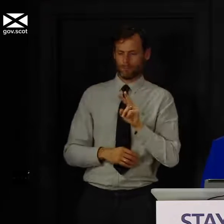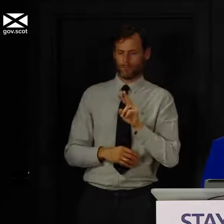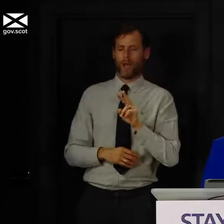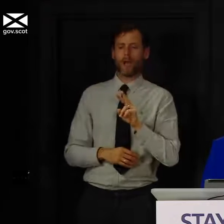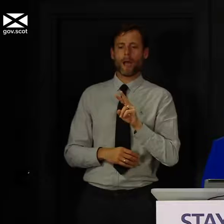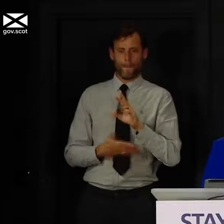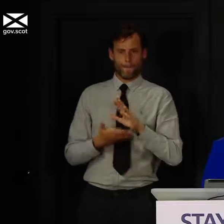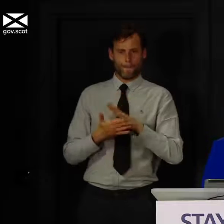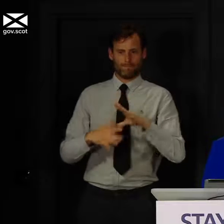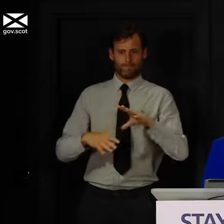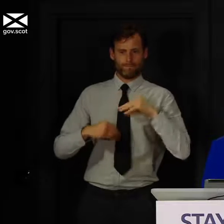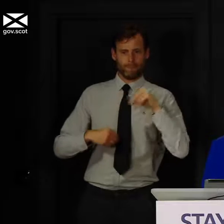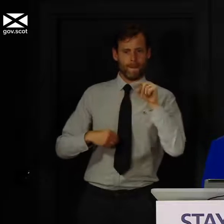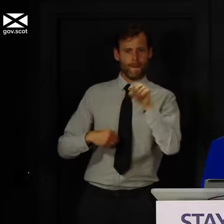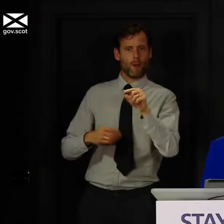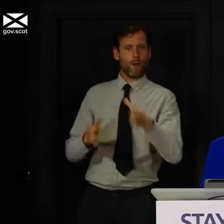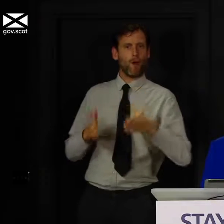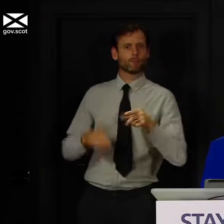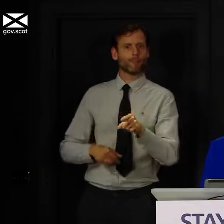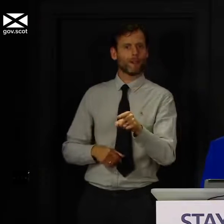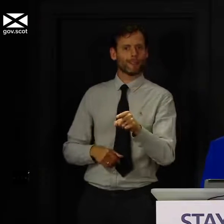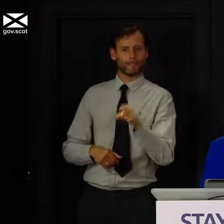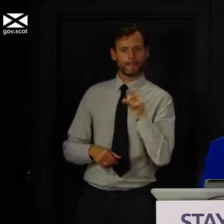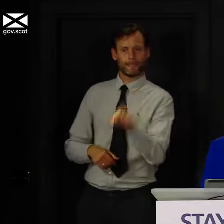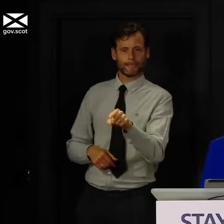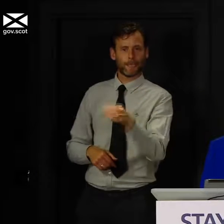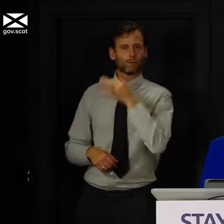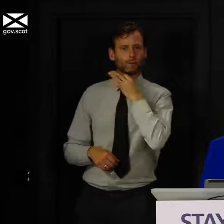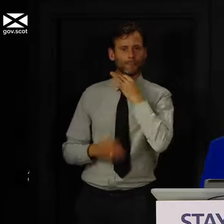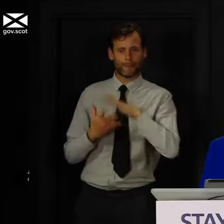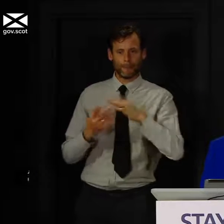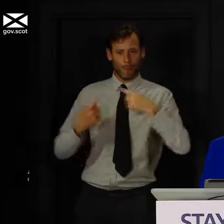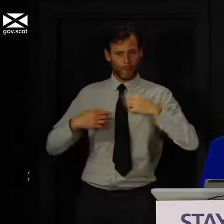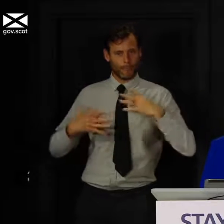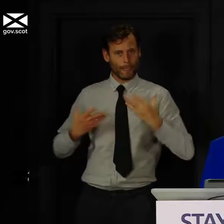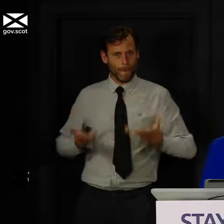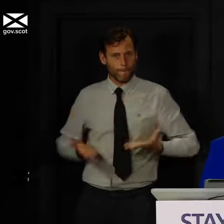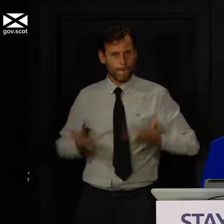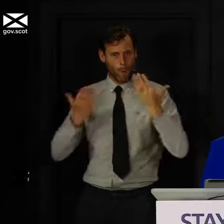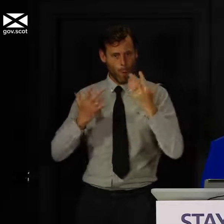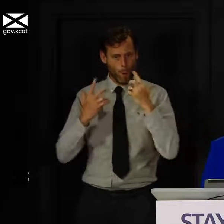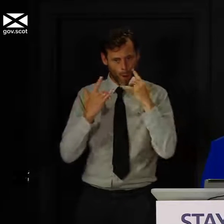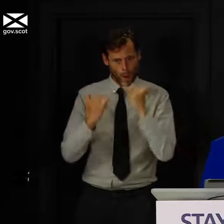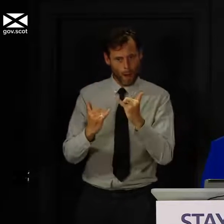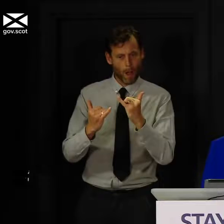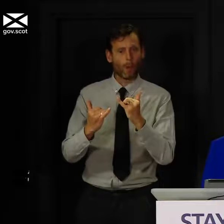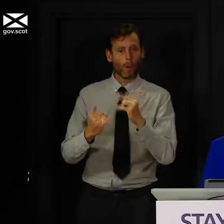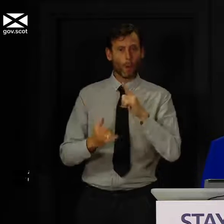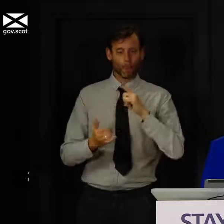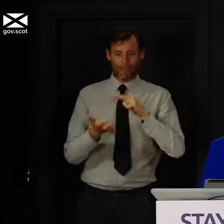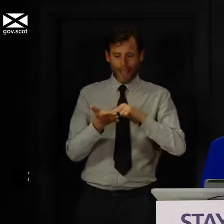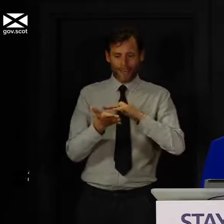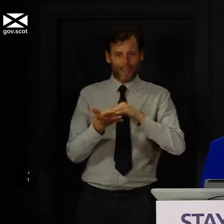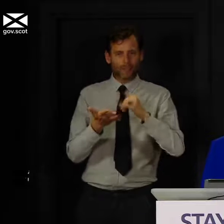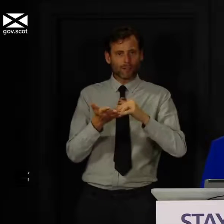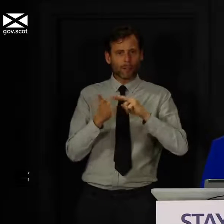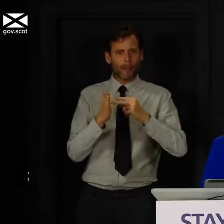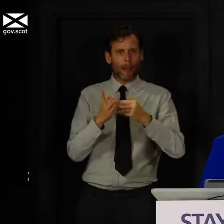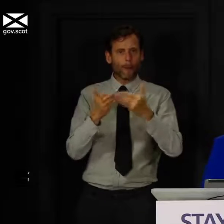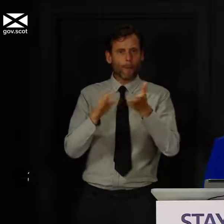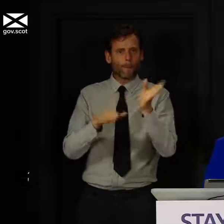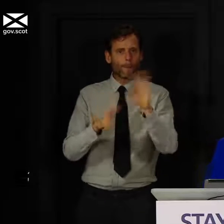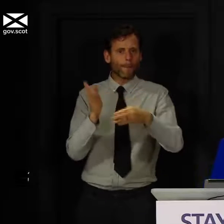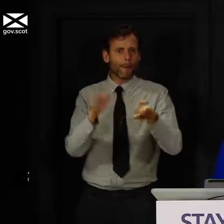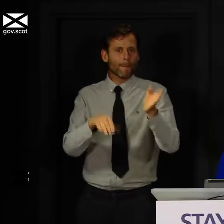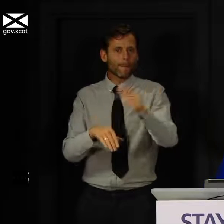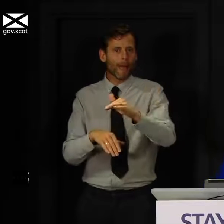additional work that we may need to do in the hospital setting as we begin to reopen the NHS. But a great deal of work,